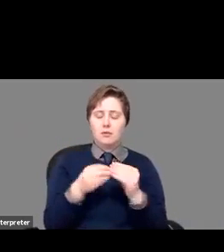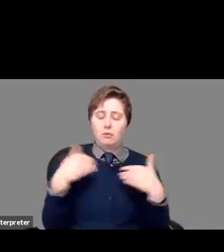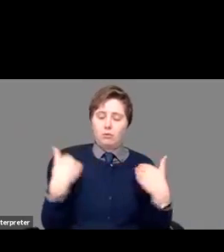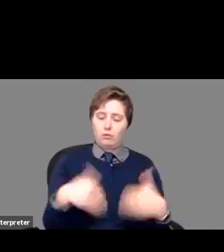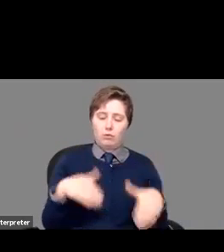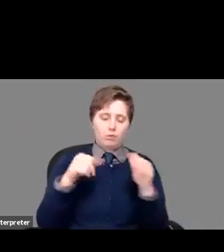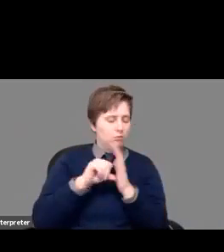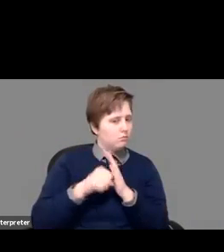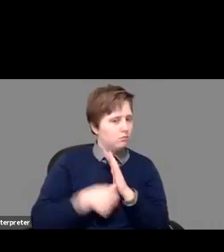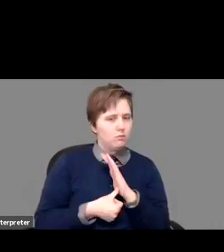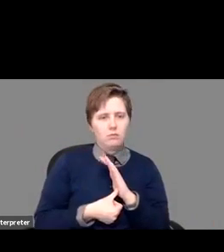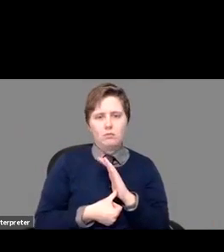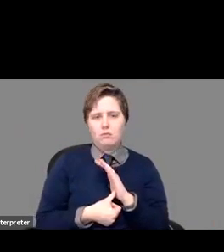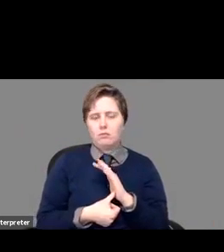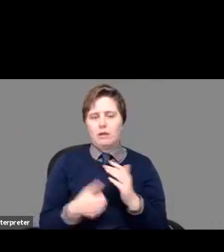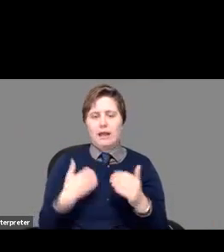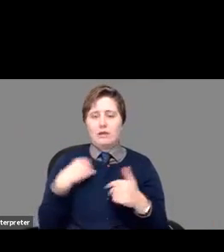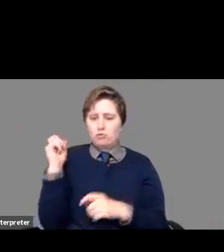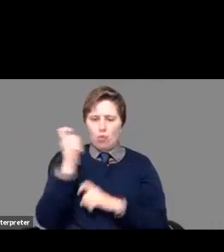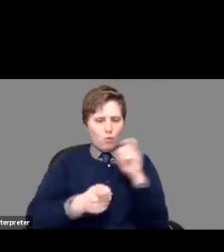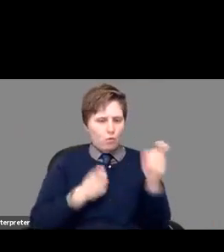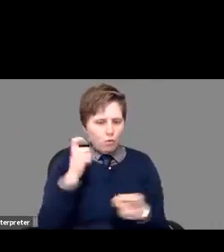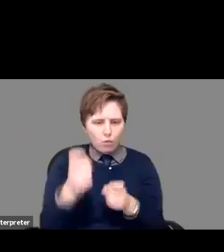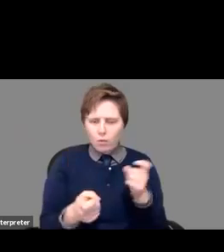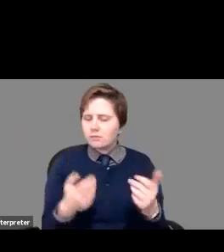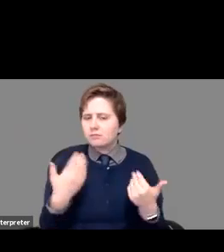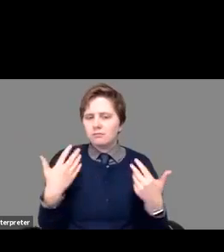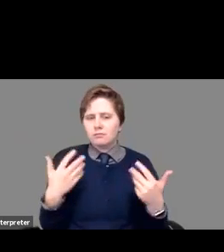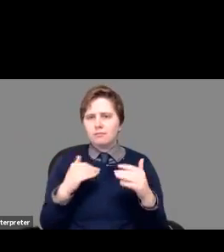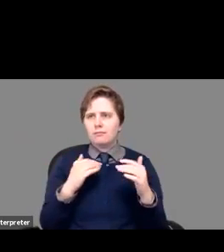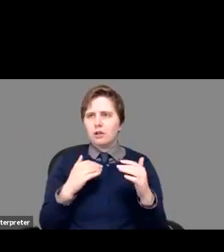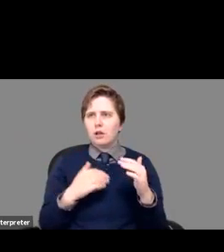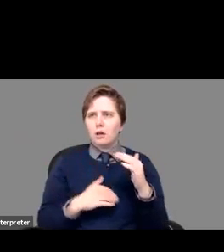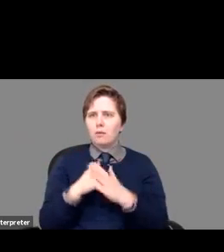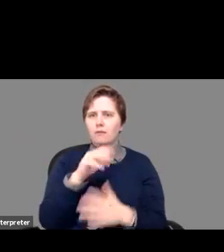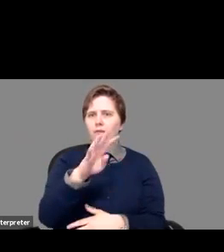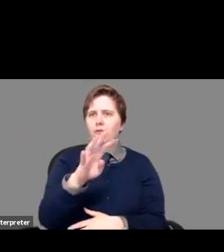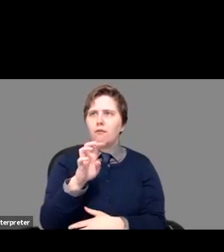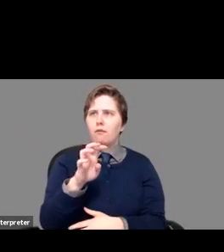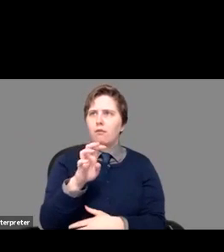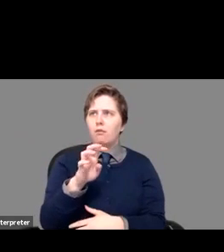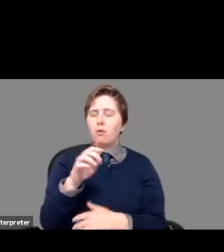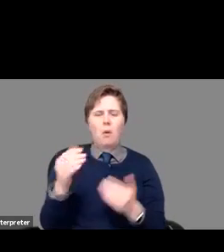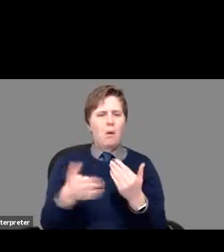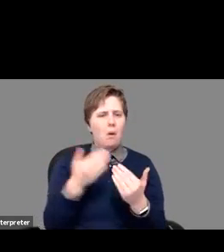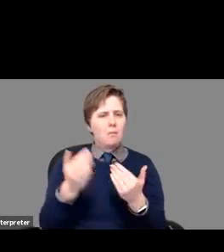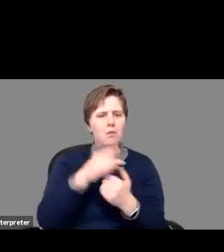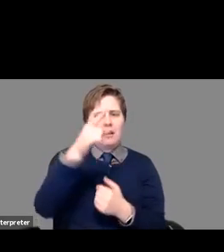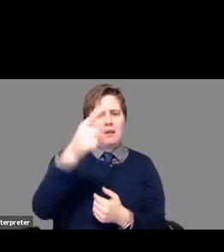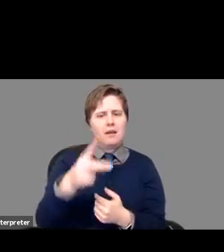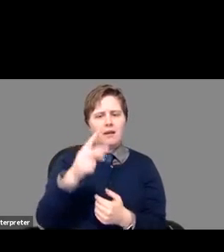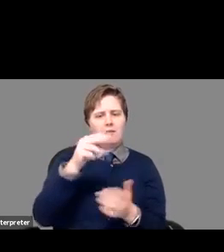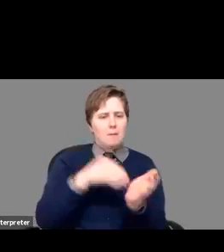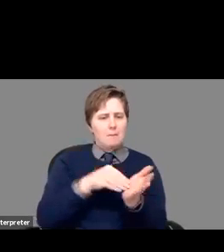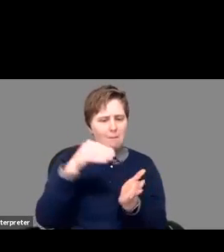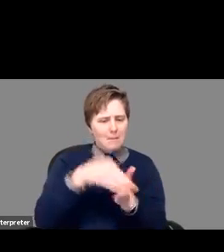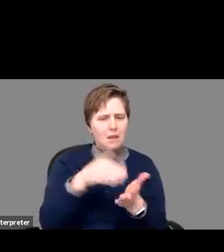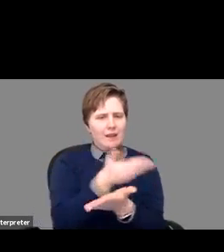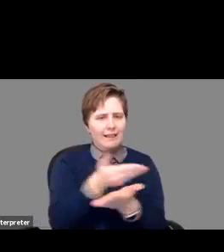impressive, but we've had donations up to 400 and almost 500,000